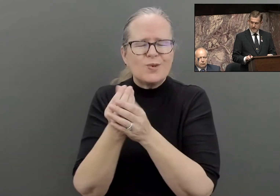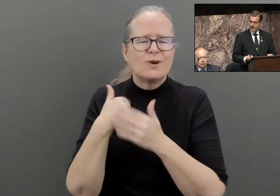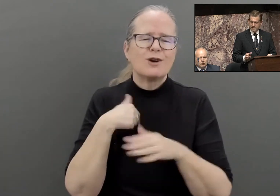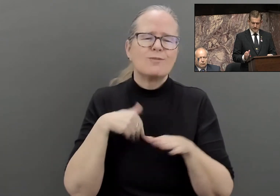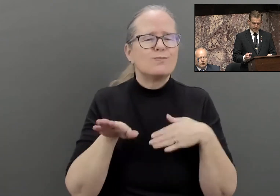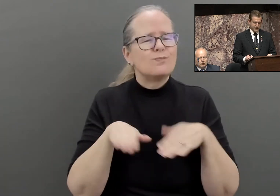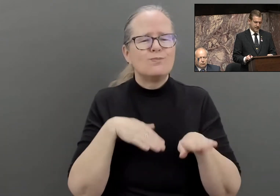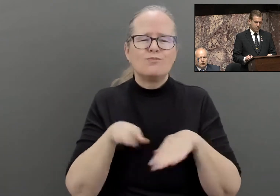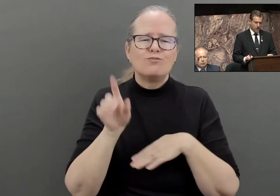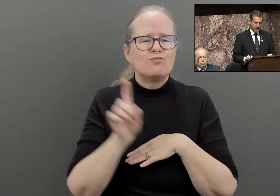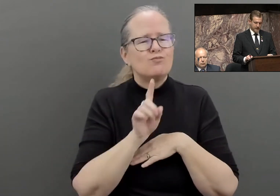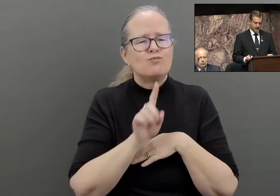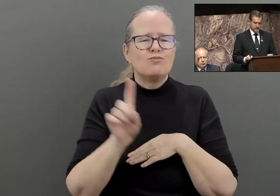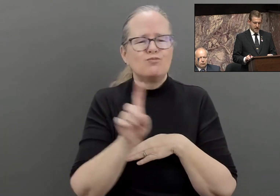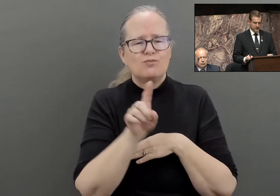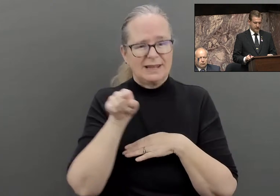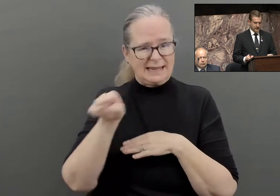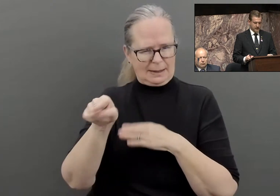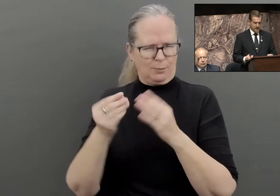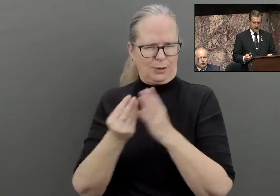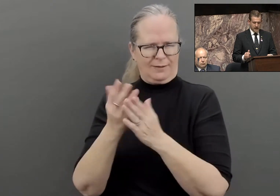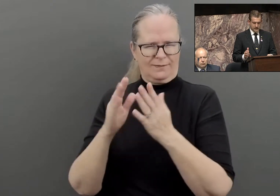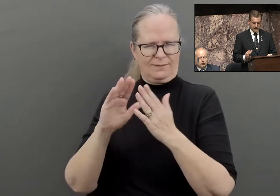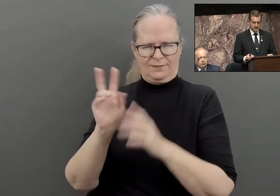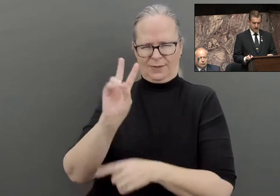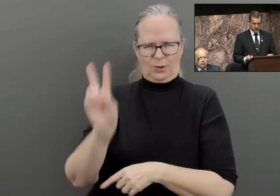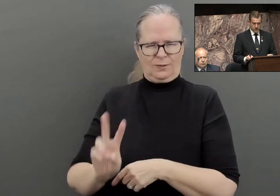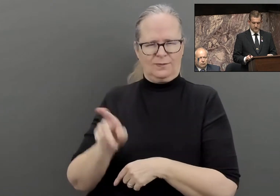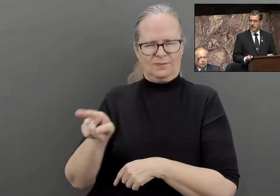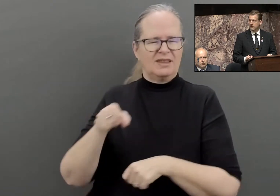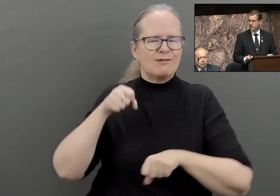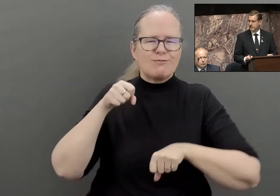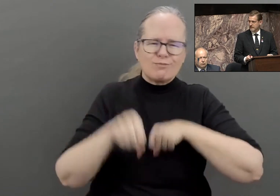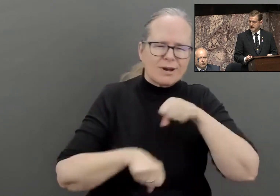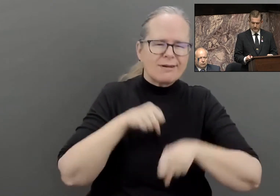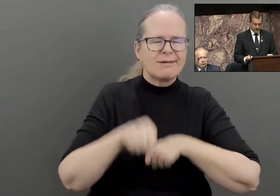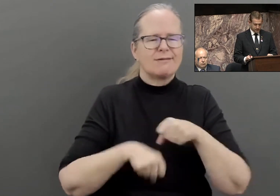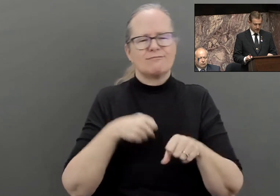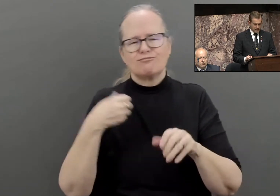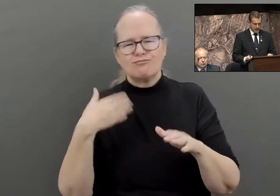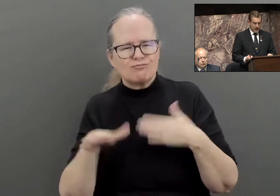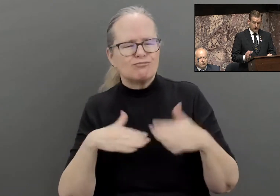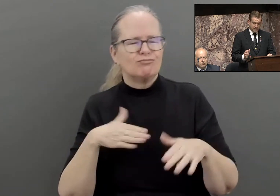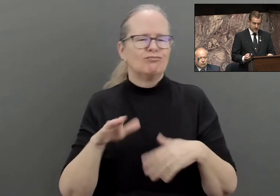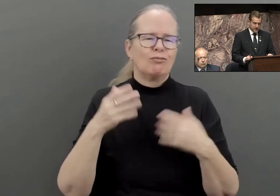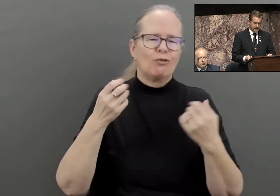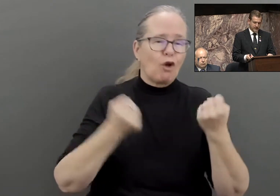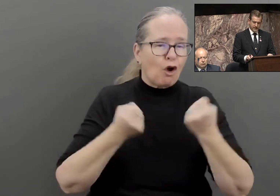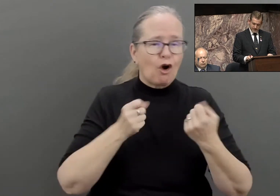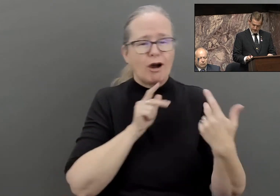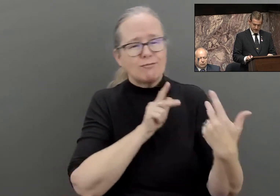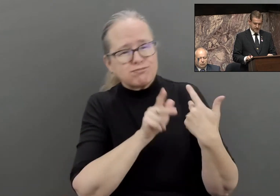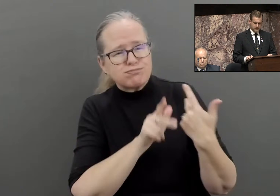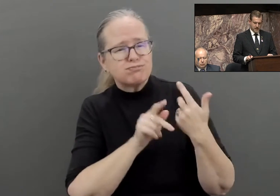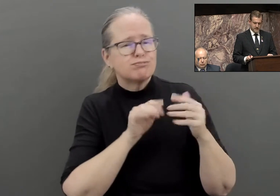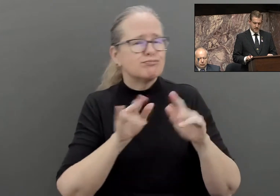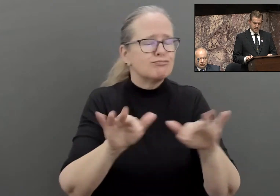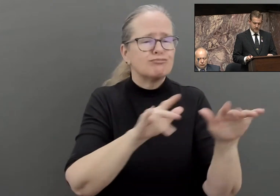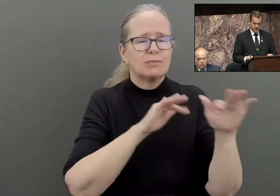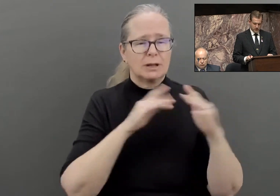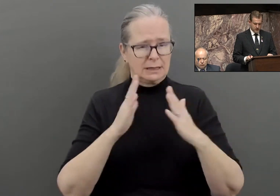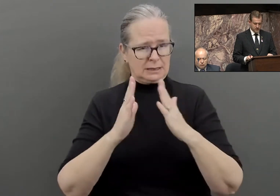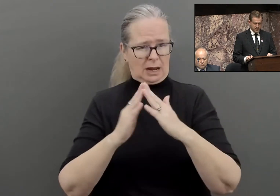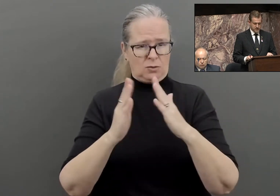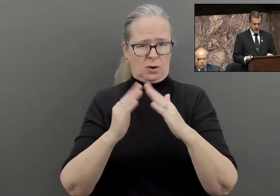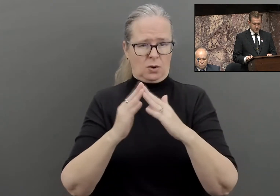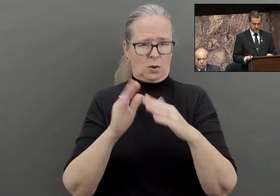beautiful day, cycling, walking, driving, and the downtown core was vibrant with activity. However, in an instant, my attention